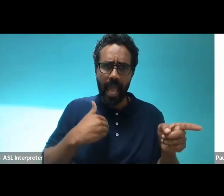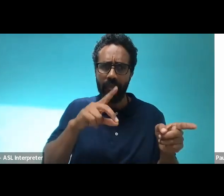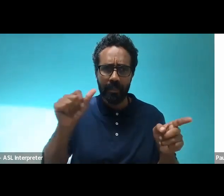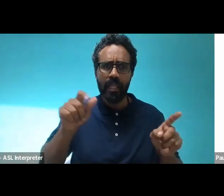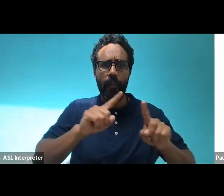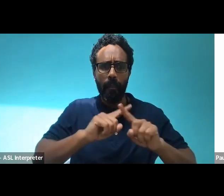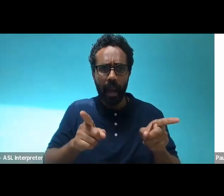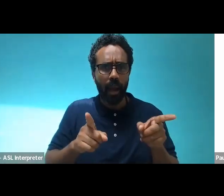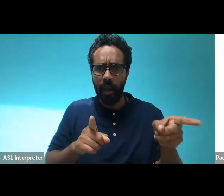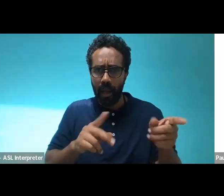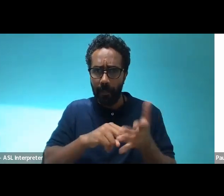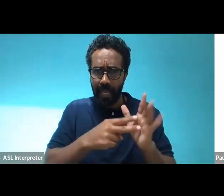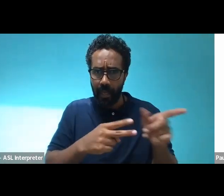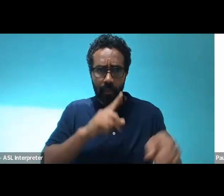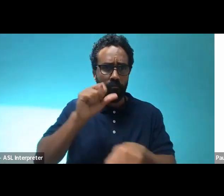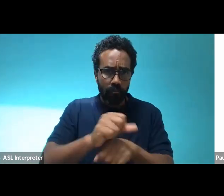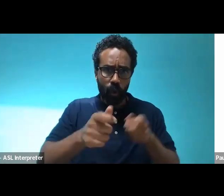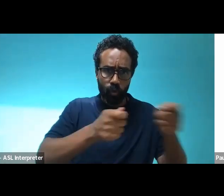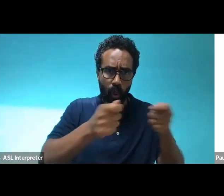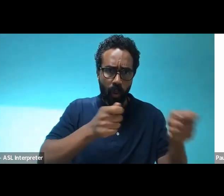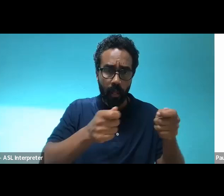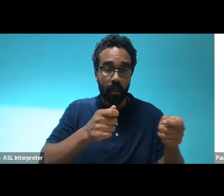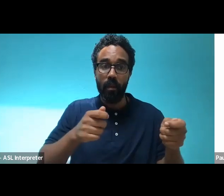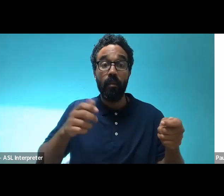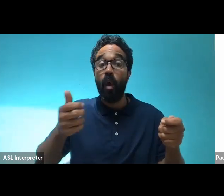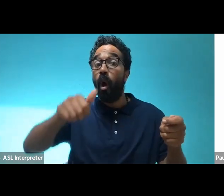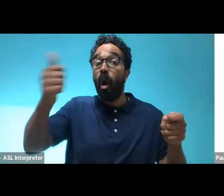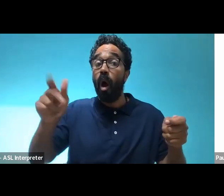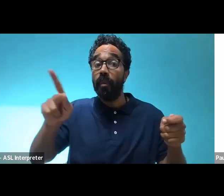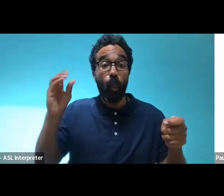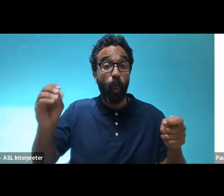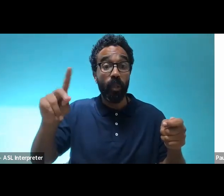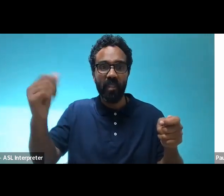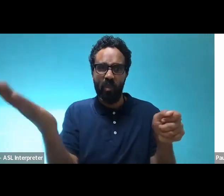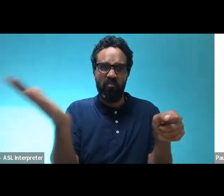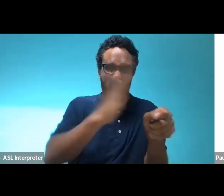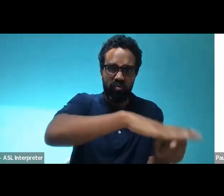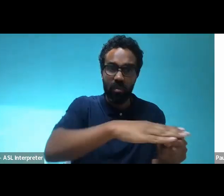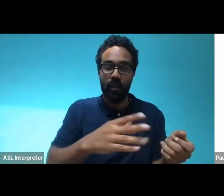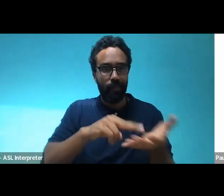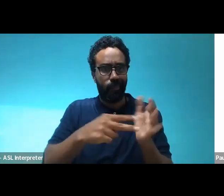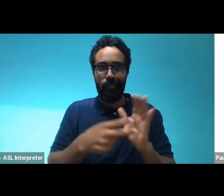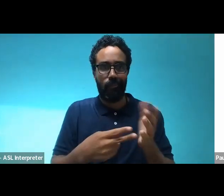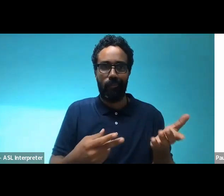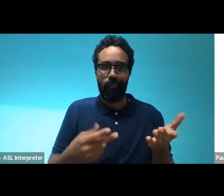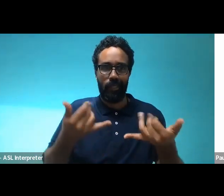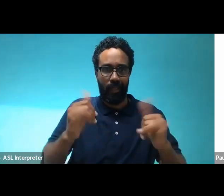consumer control if they're dominated by people without a disability in that discussion. So,